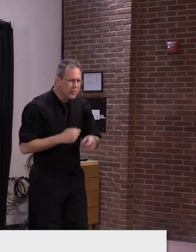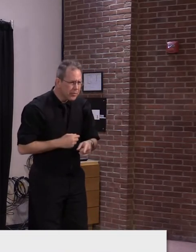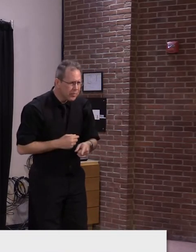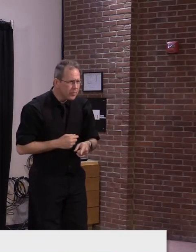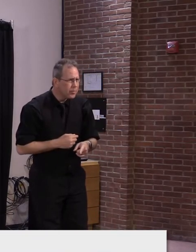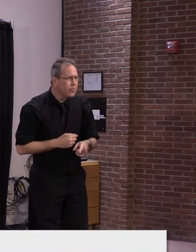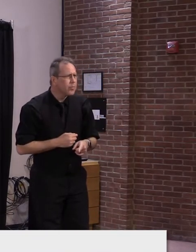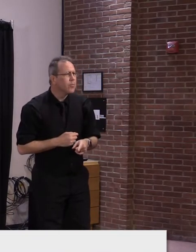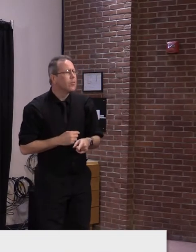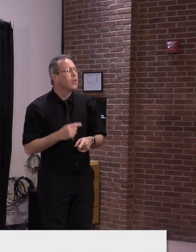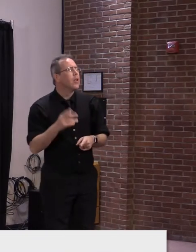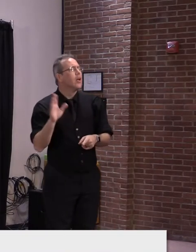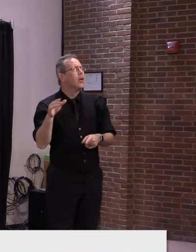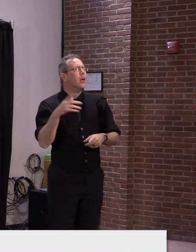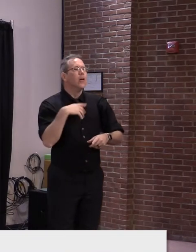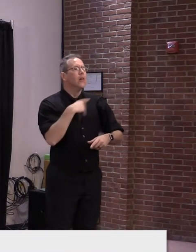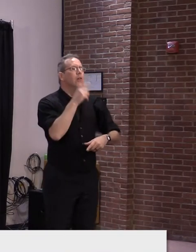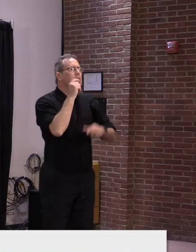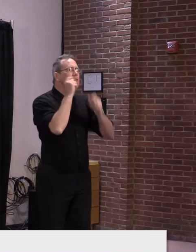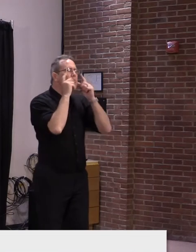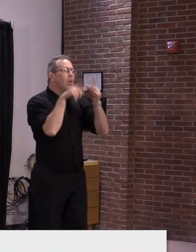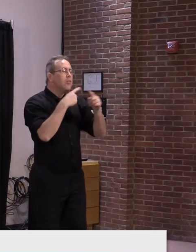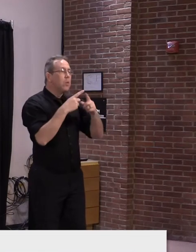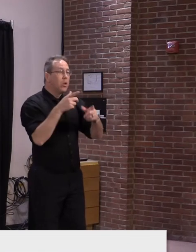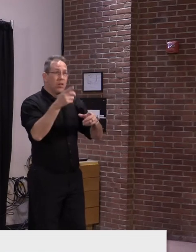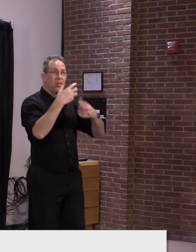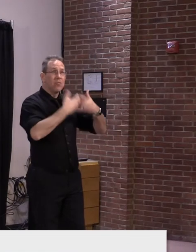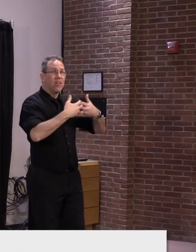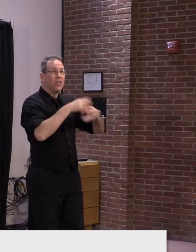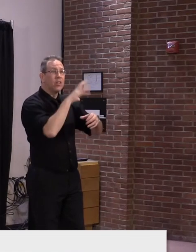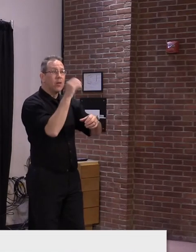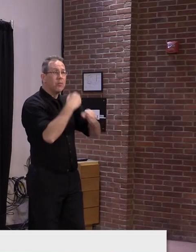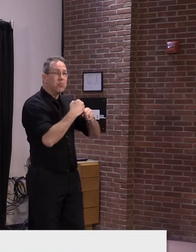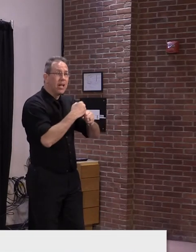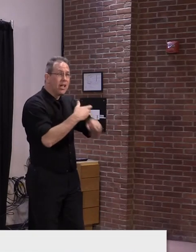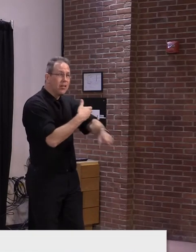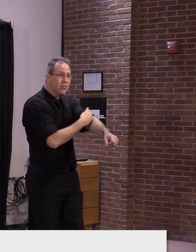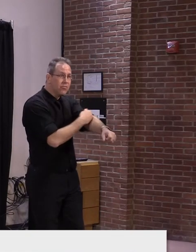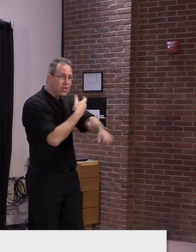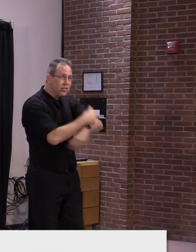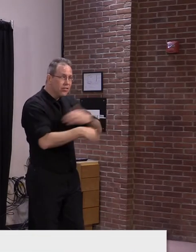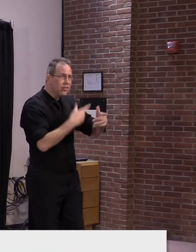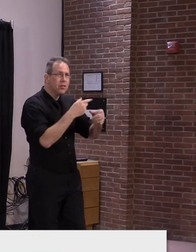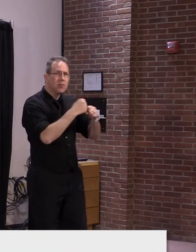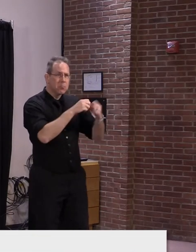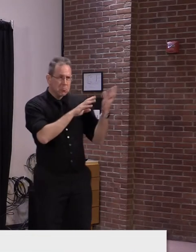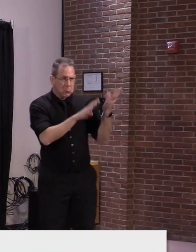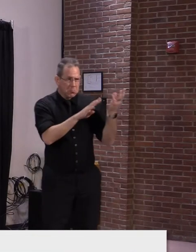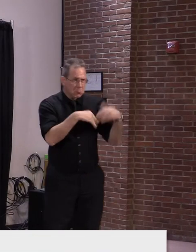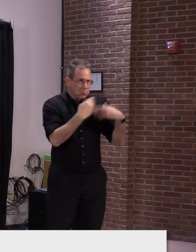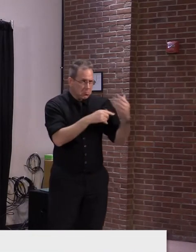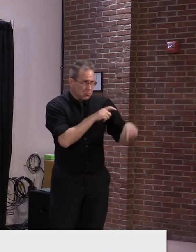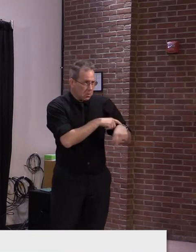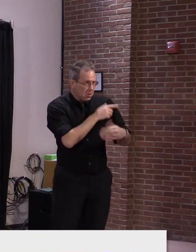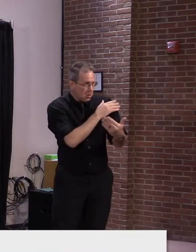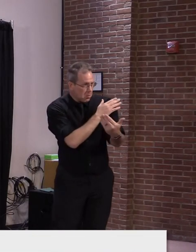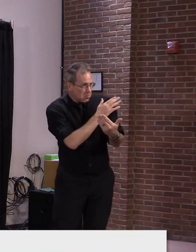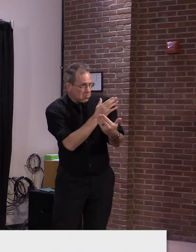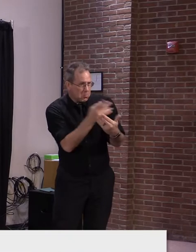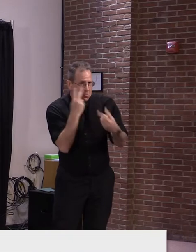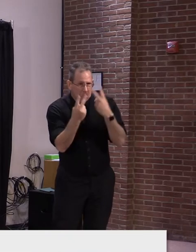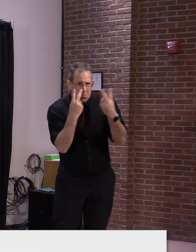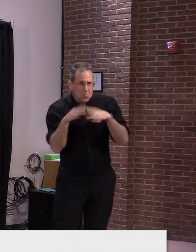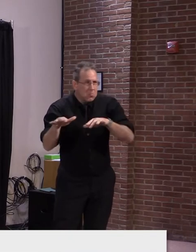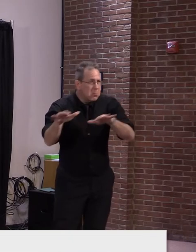us that the manufacturers are collecting data over time about the performance of their vaccine and